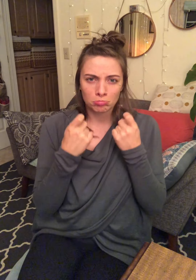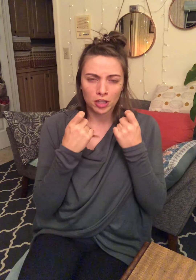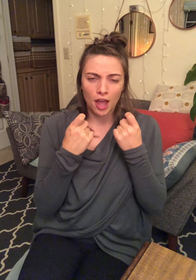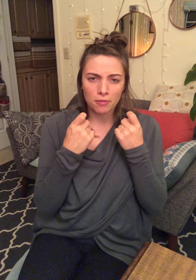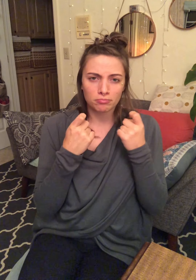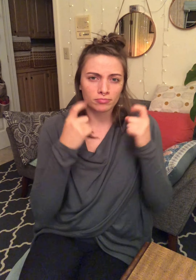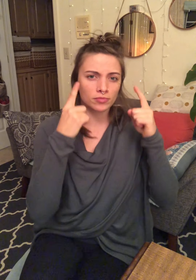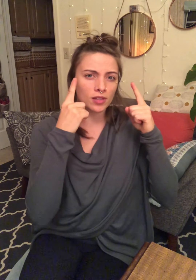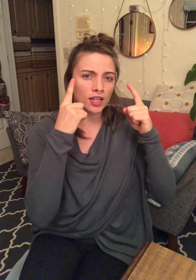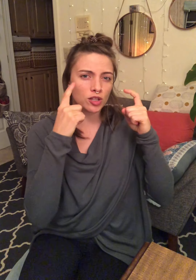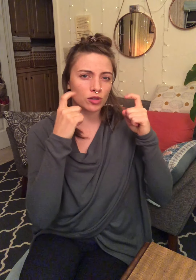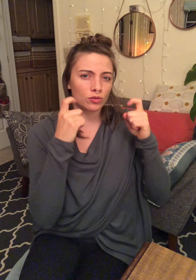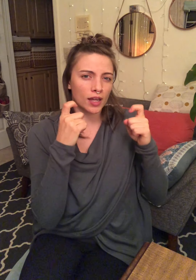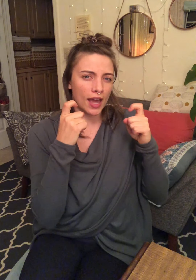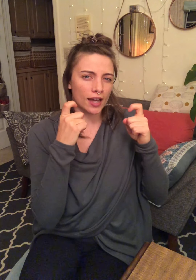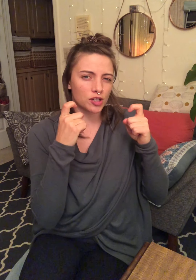that. Into an X shape.